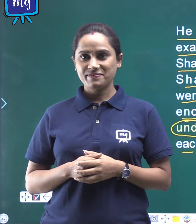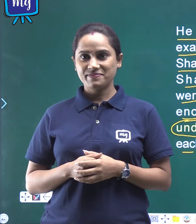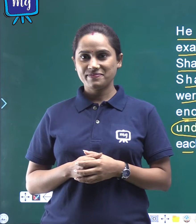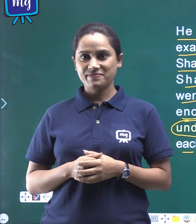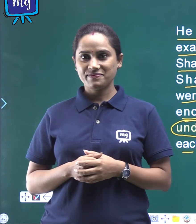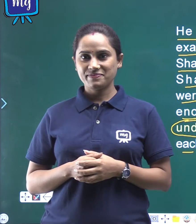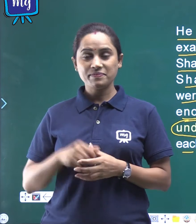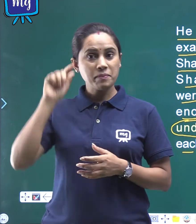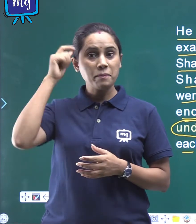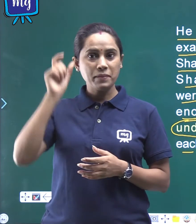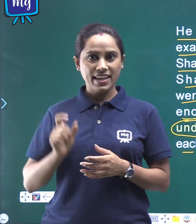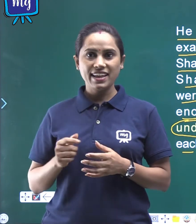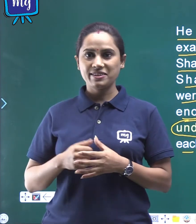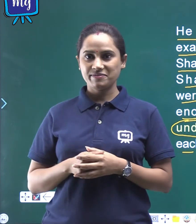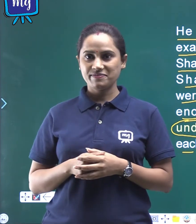play,